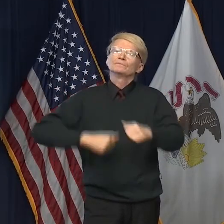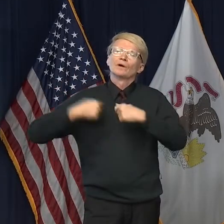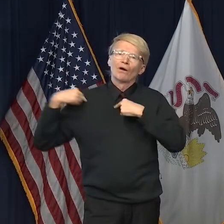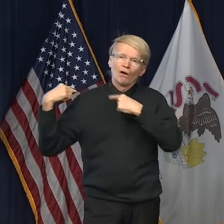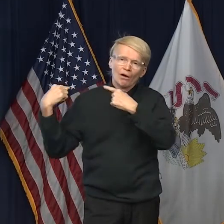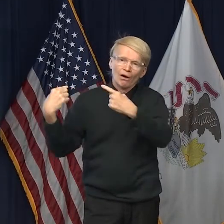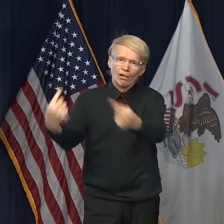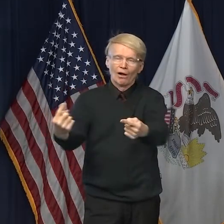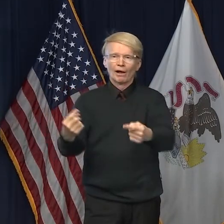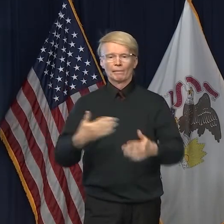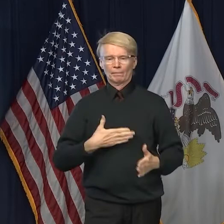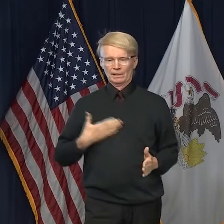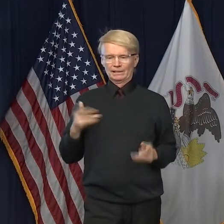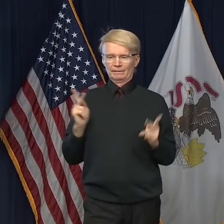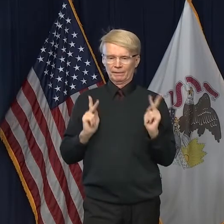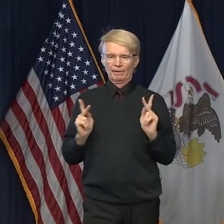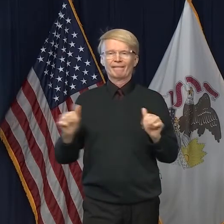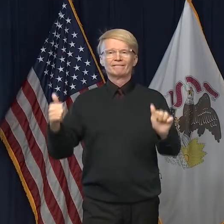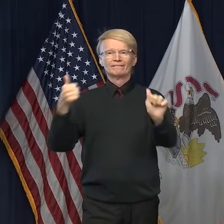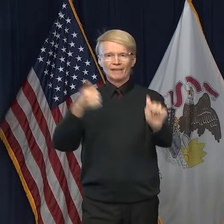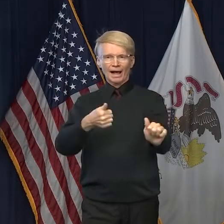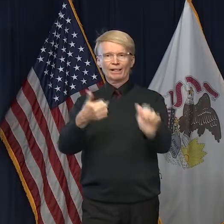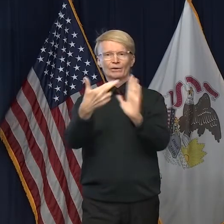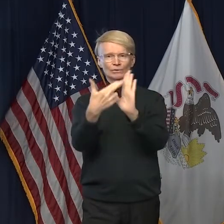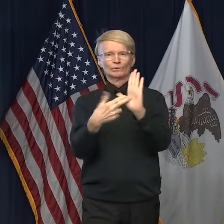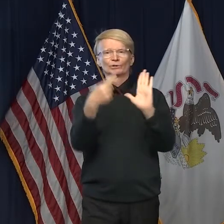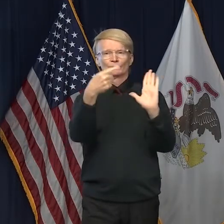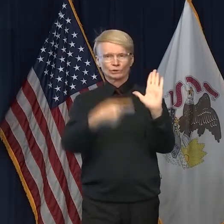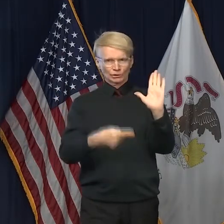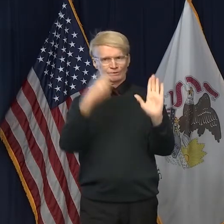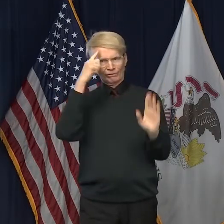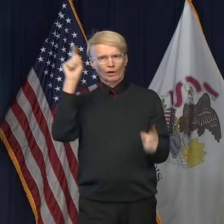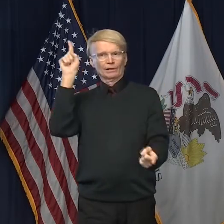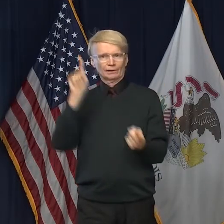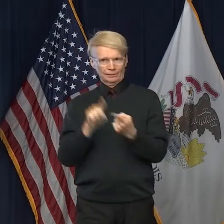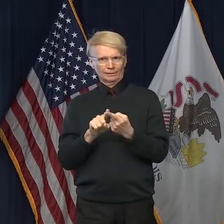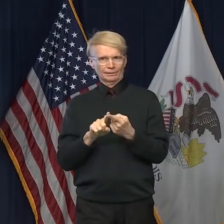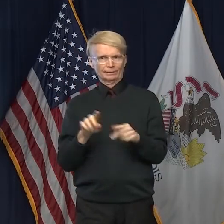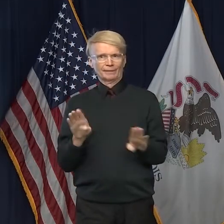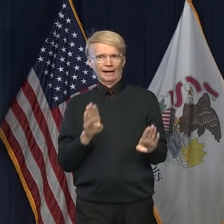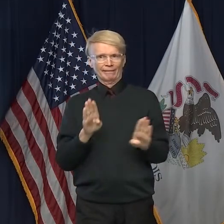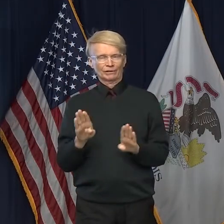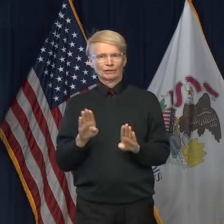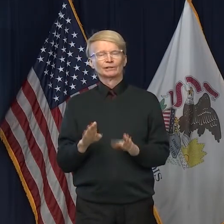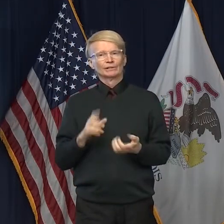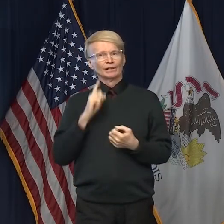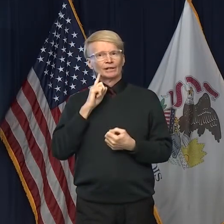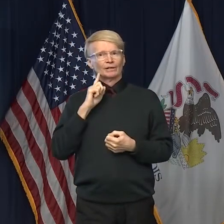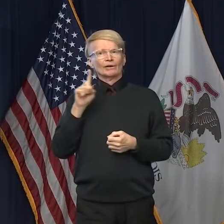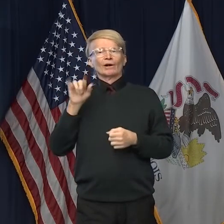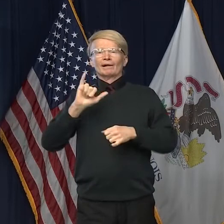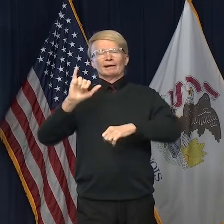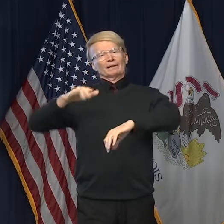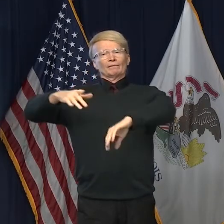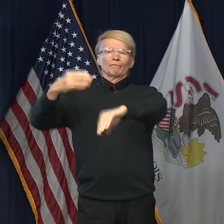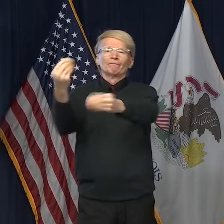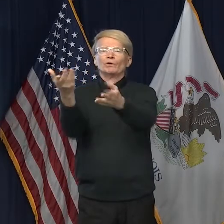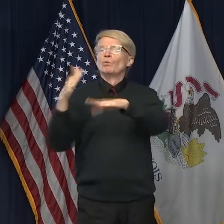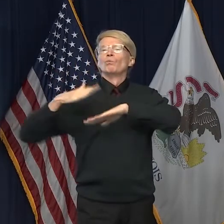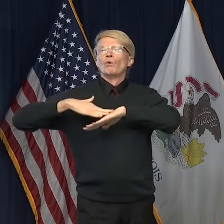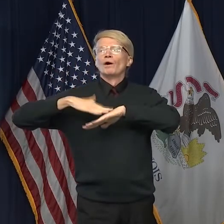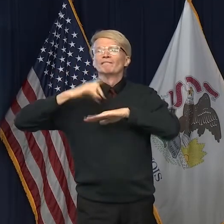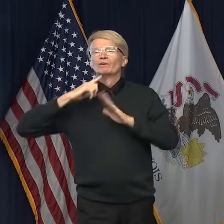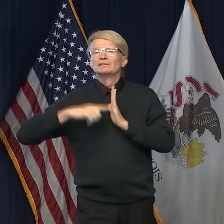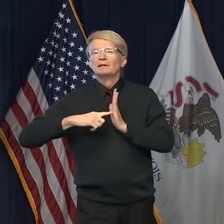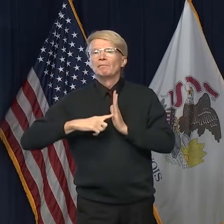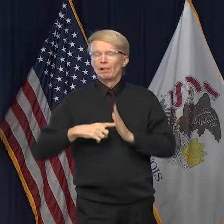these mitigations, and I think the alderman ultimately, as you know, we put in place rules where if you get warned, you have